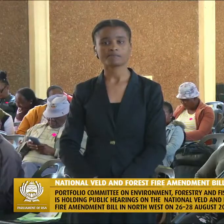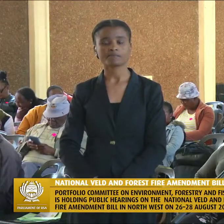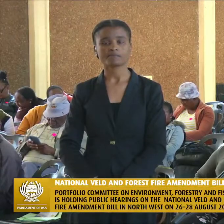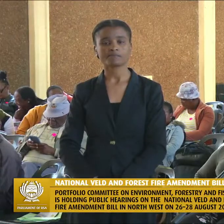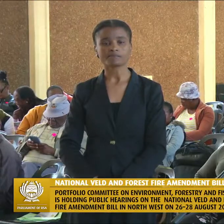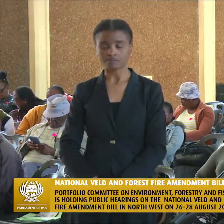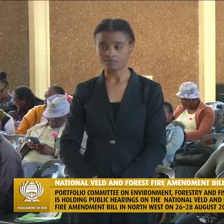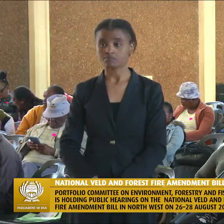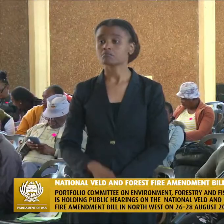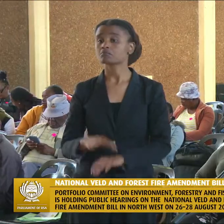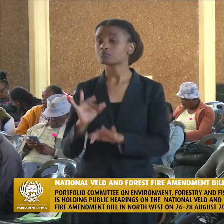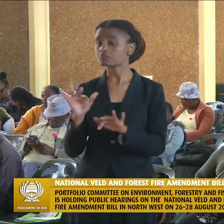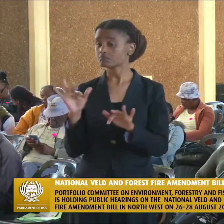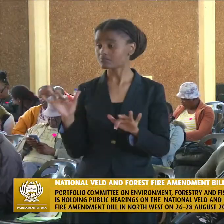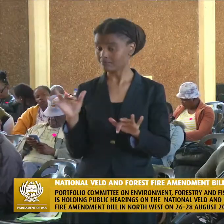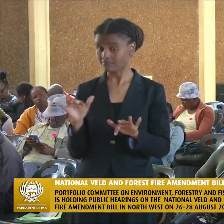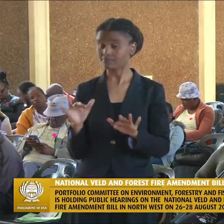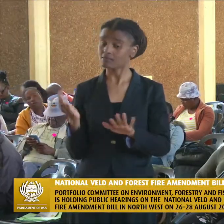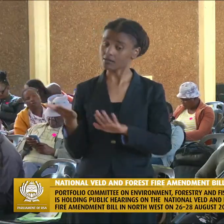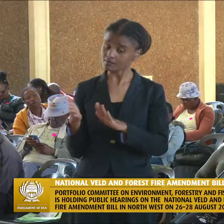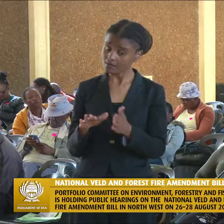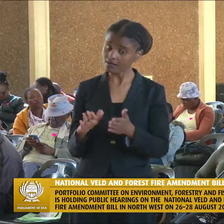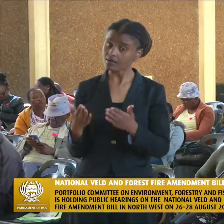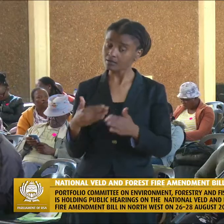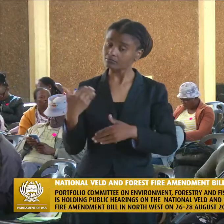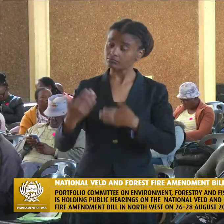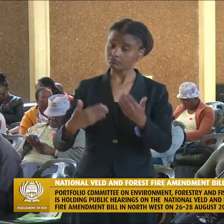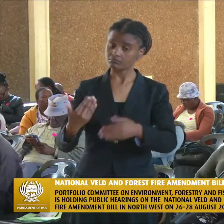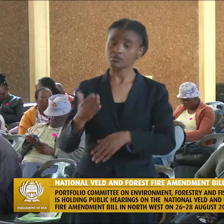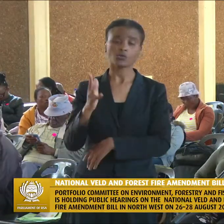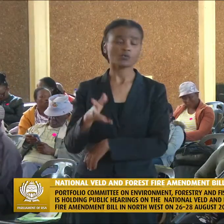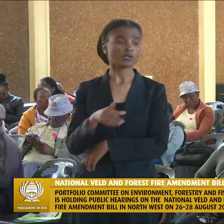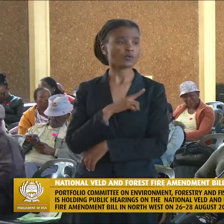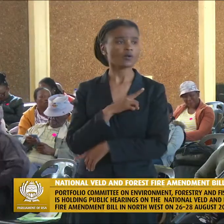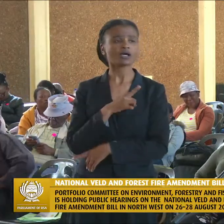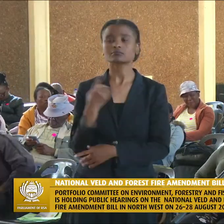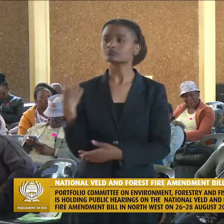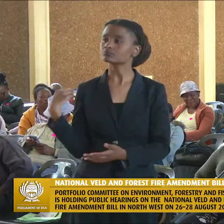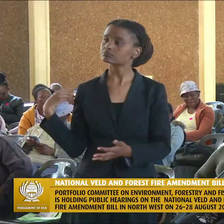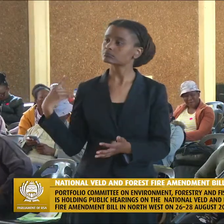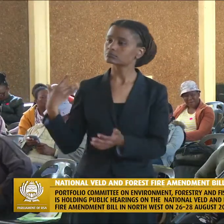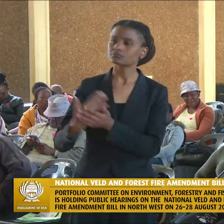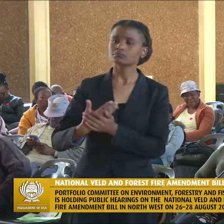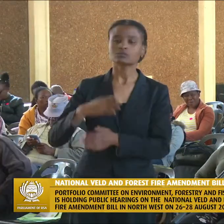people are still going to die because we are just talking and doing nothing